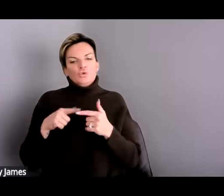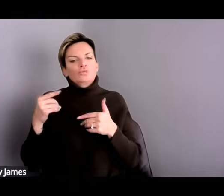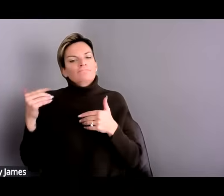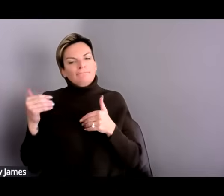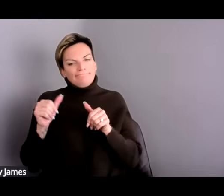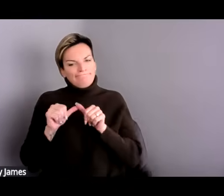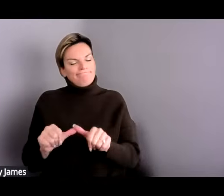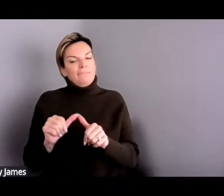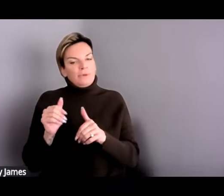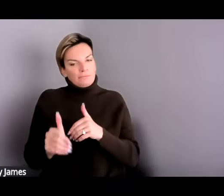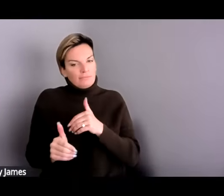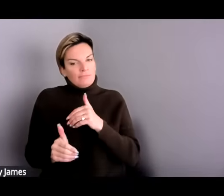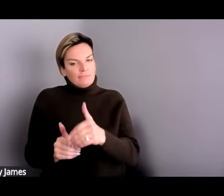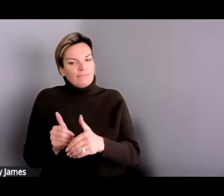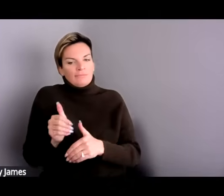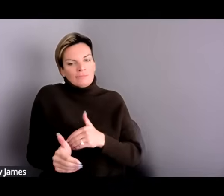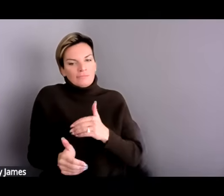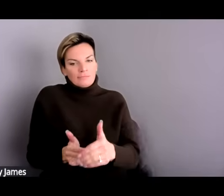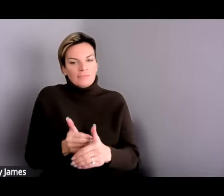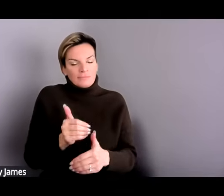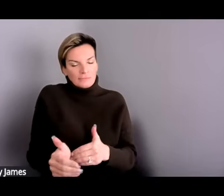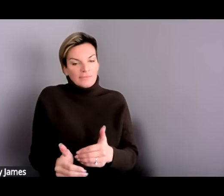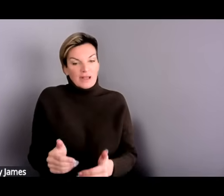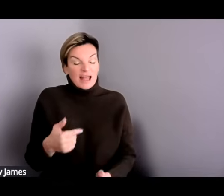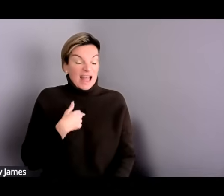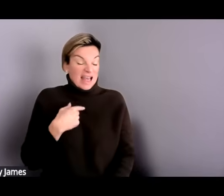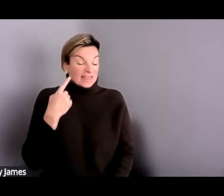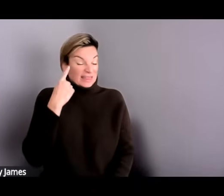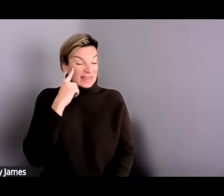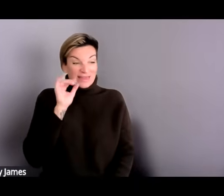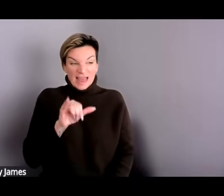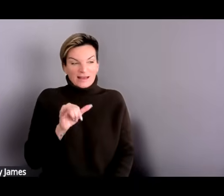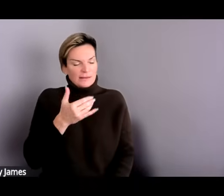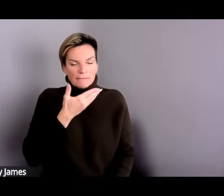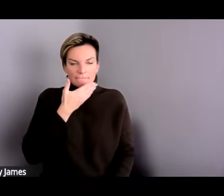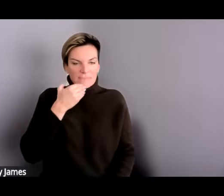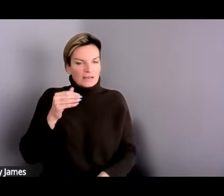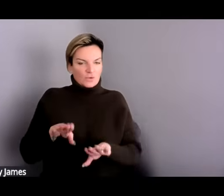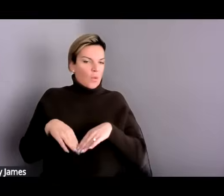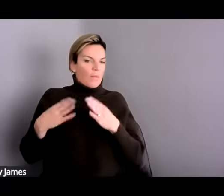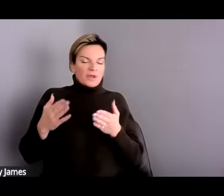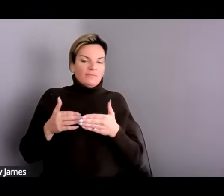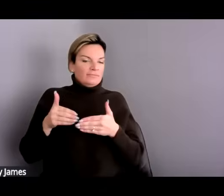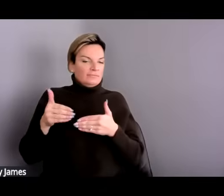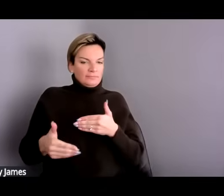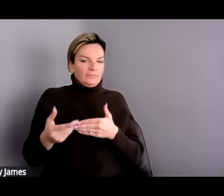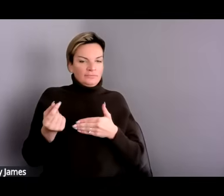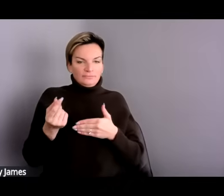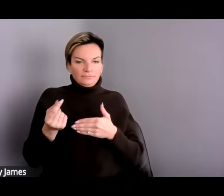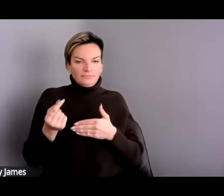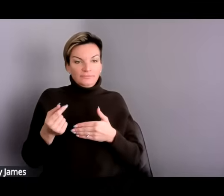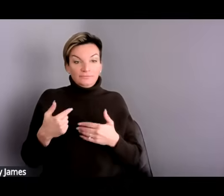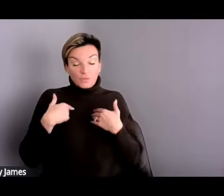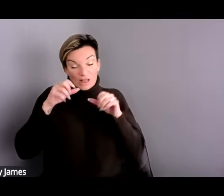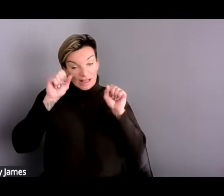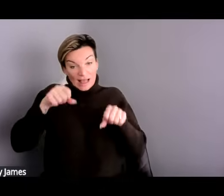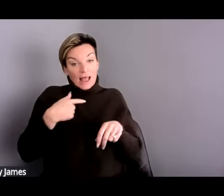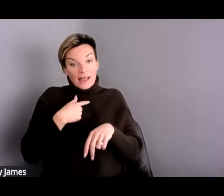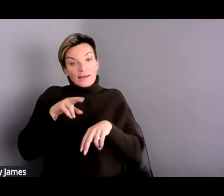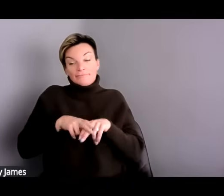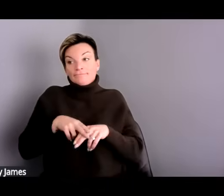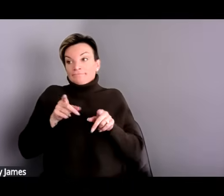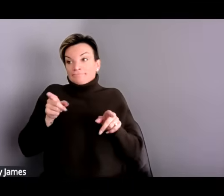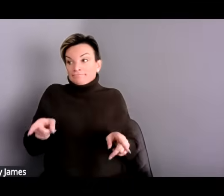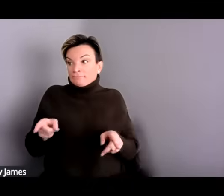So I would say that that's probably the first step. If this is something we can either we can wait for a draft. I can, bring